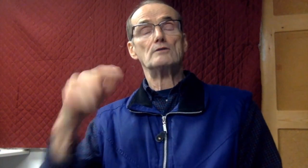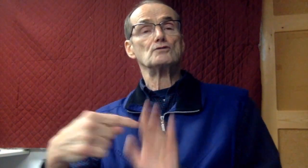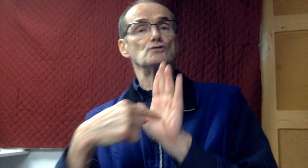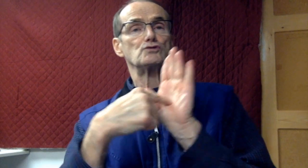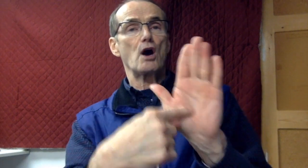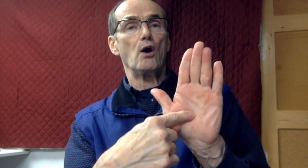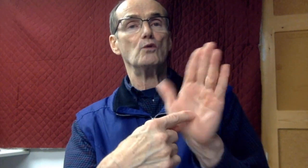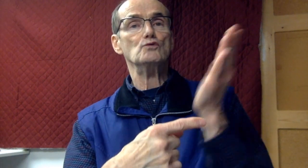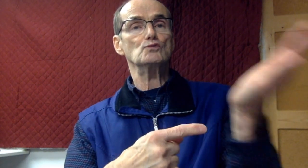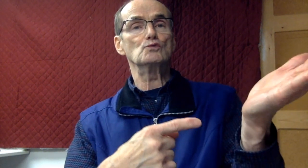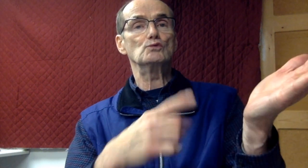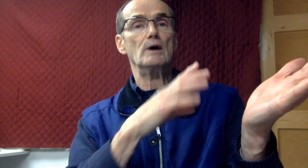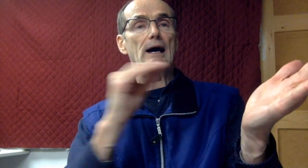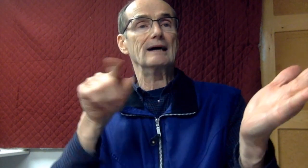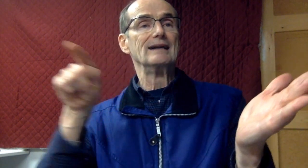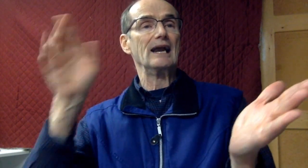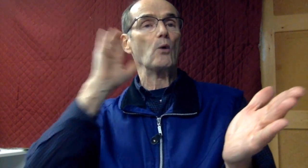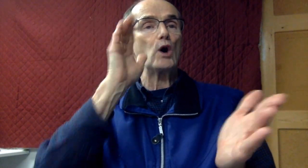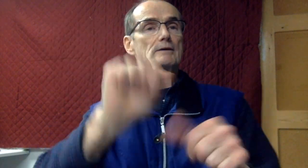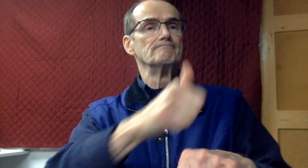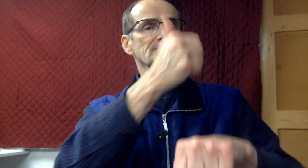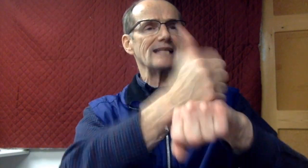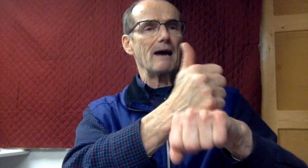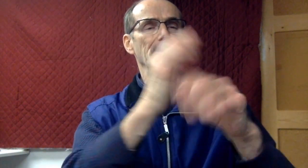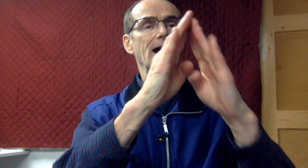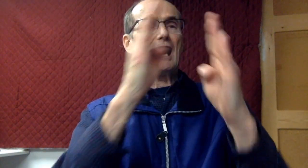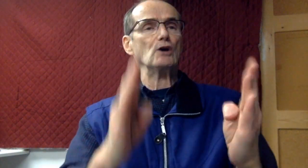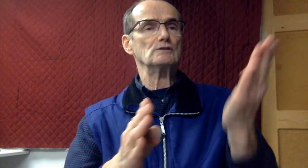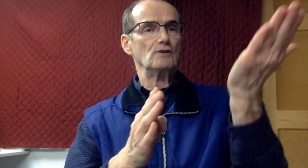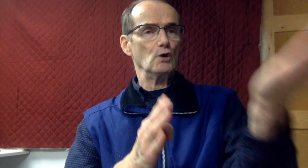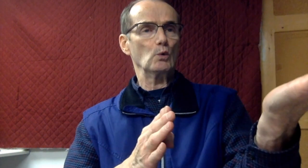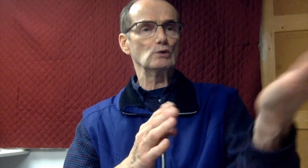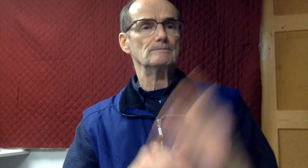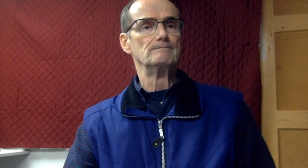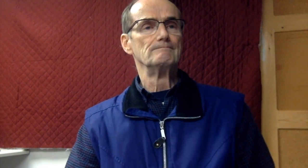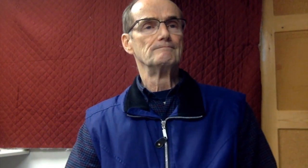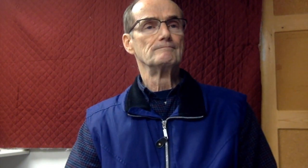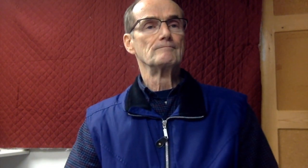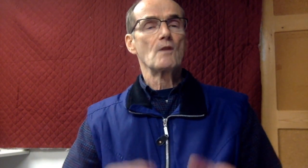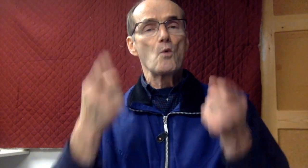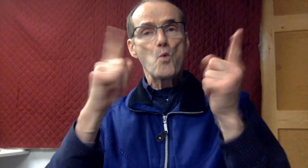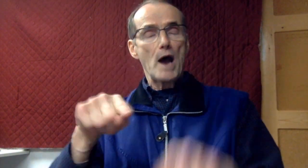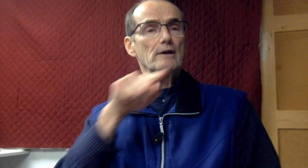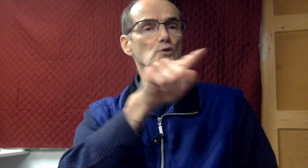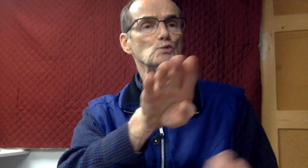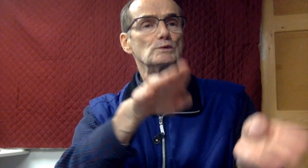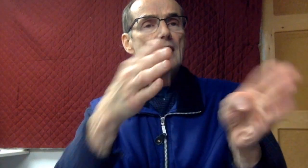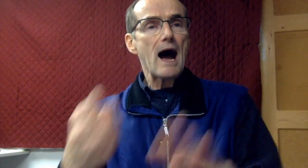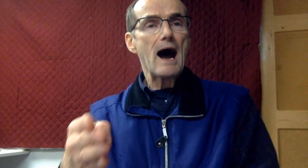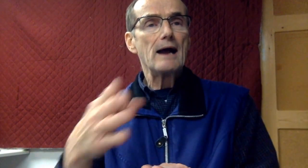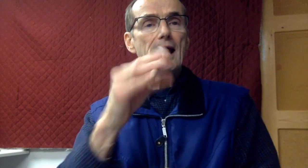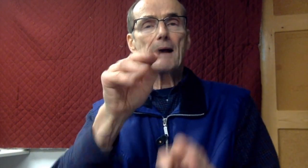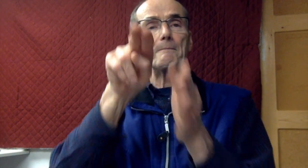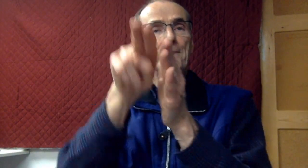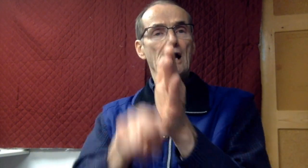The Lord also reveals to you that he will establish a house for you. And when your time comes,